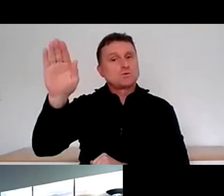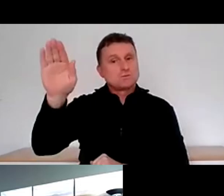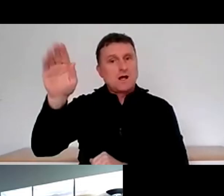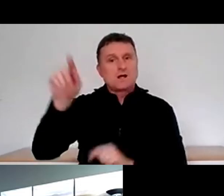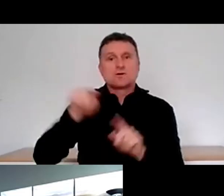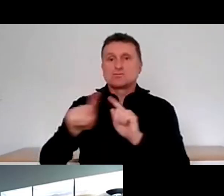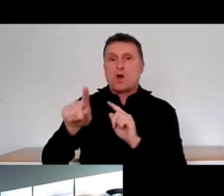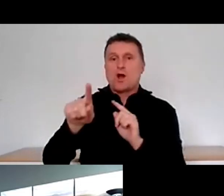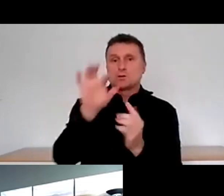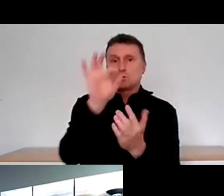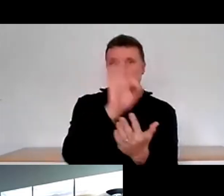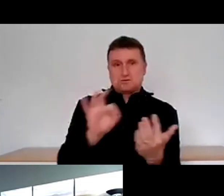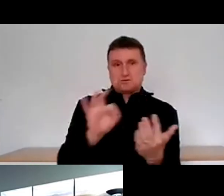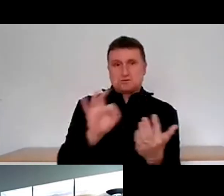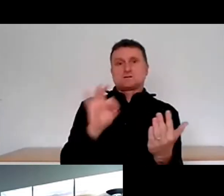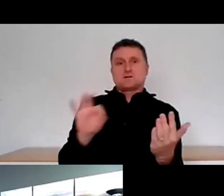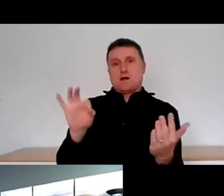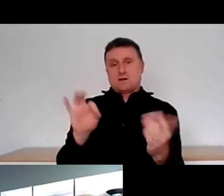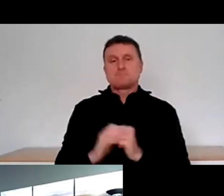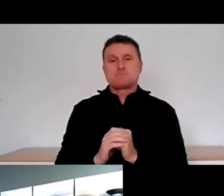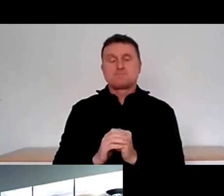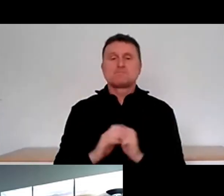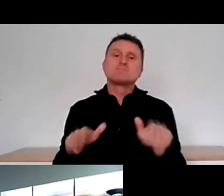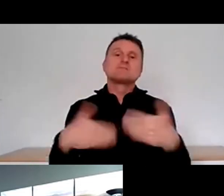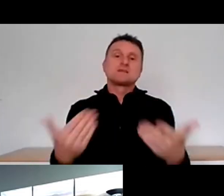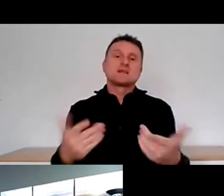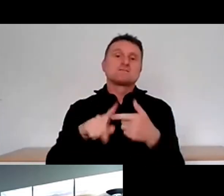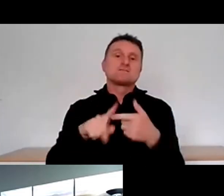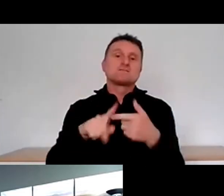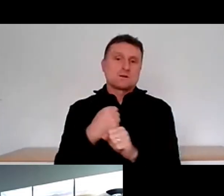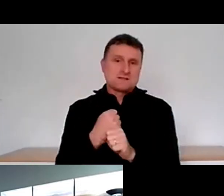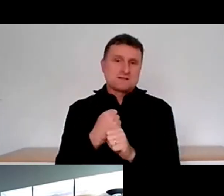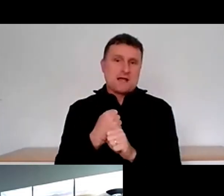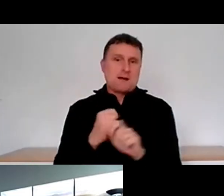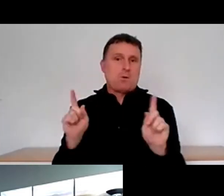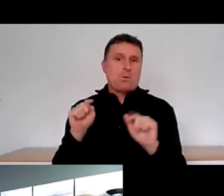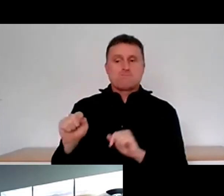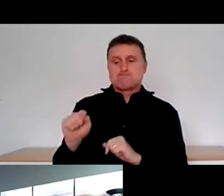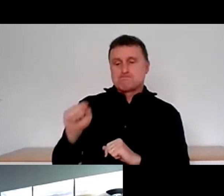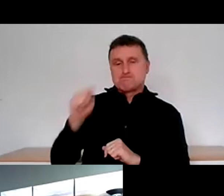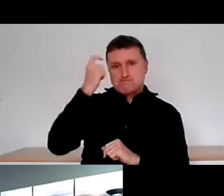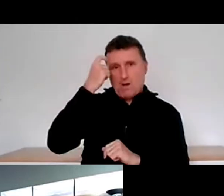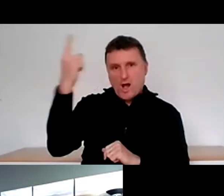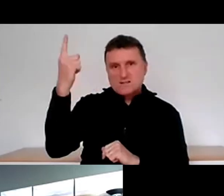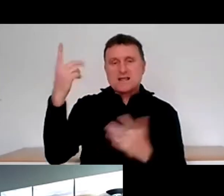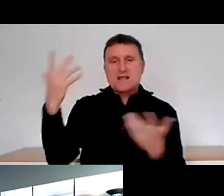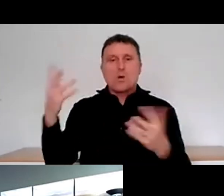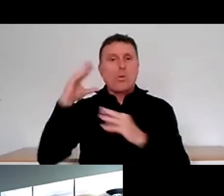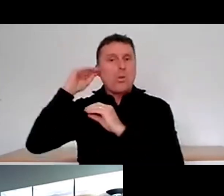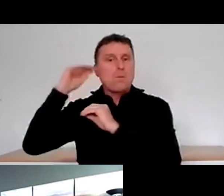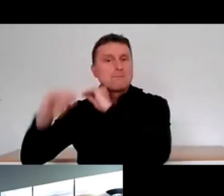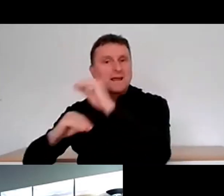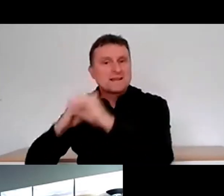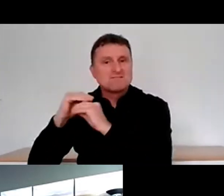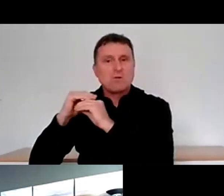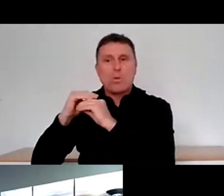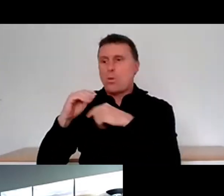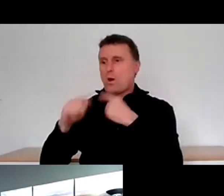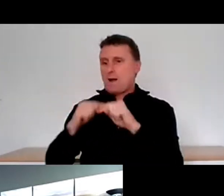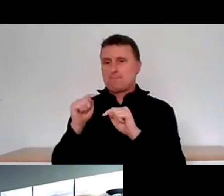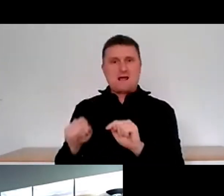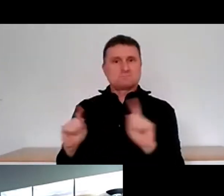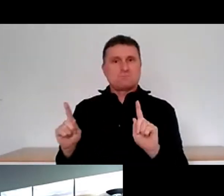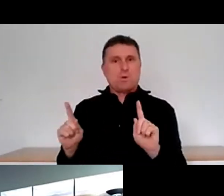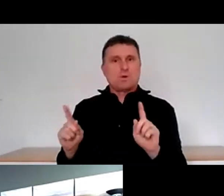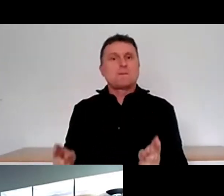about the idea and the metaphor or example of using a building